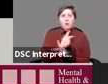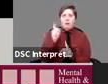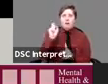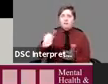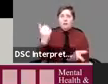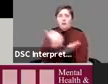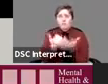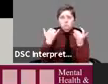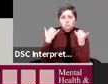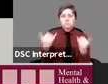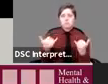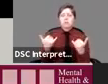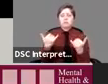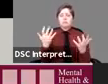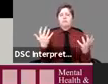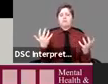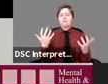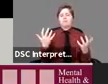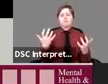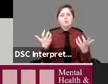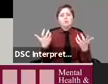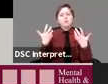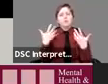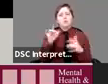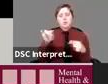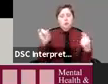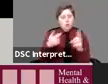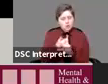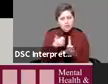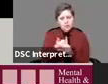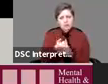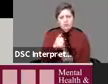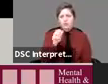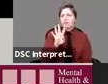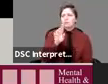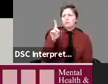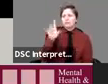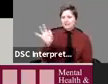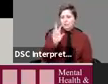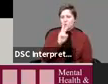need help, we don't want you hurting yourself.